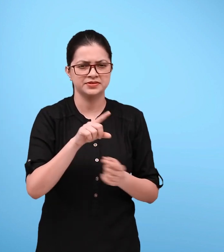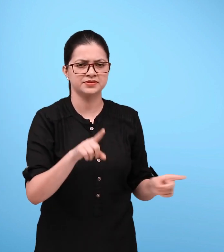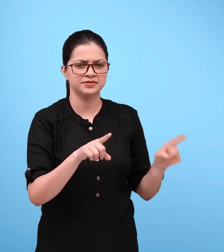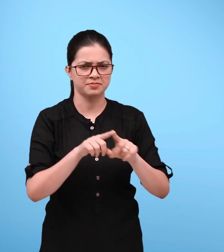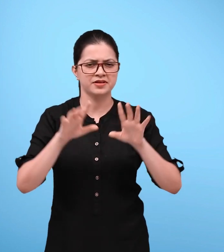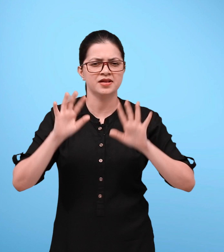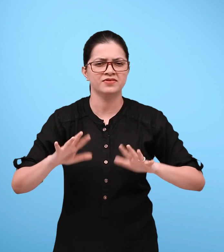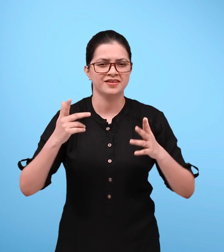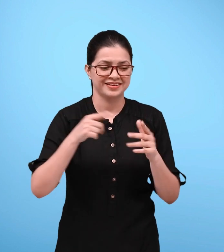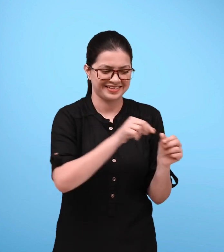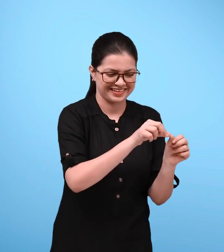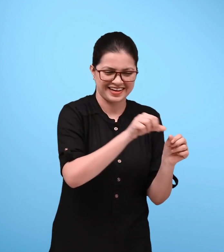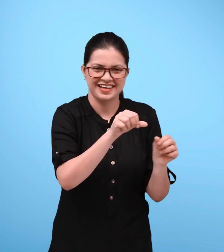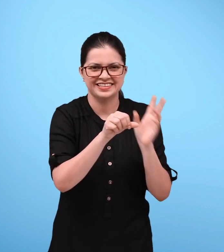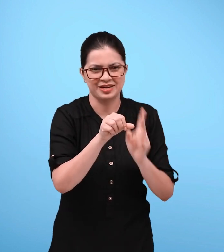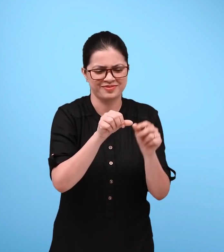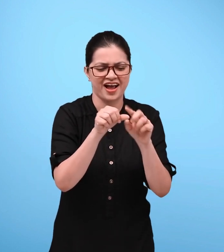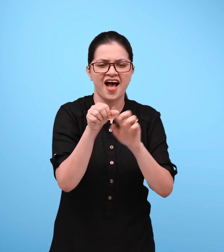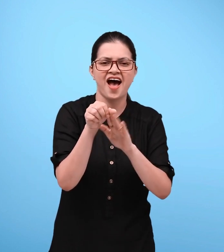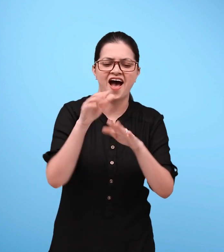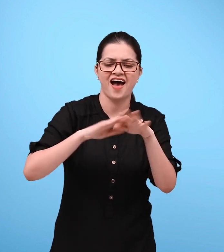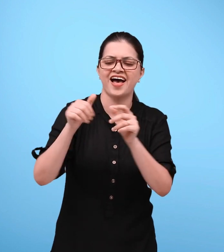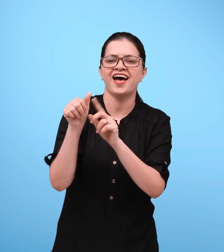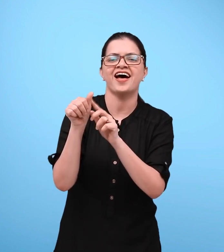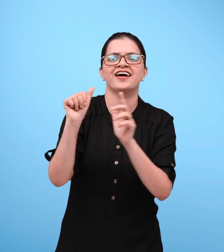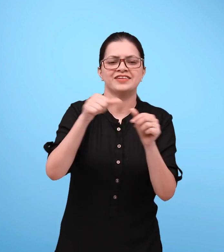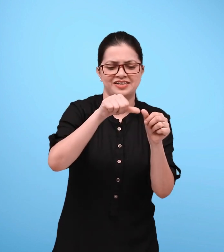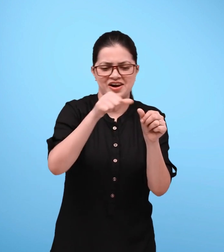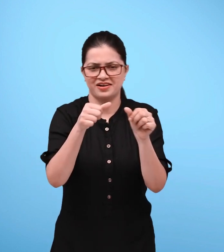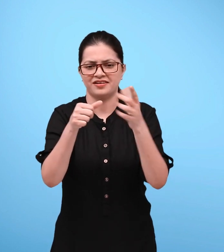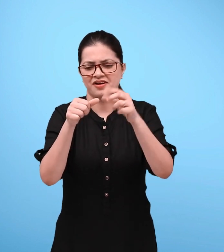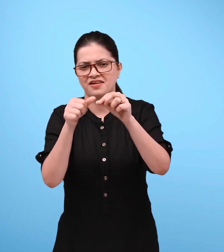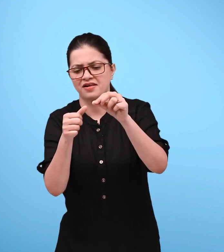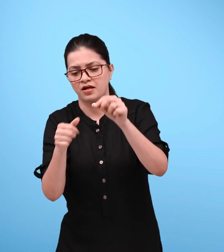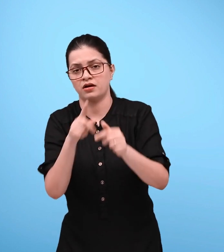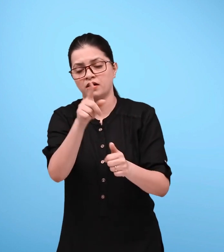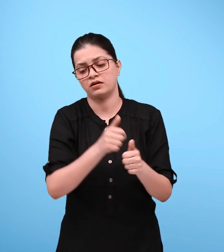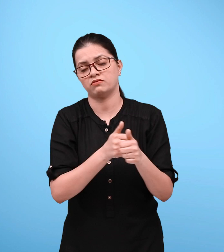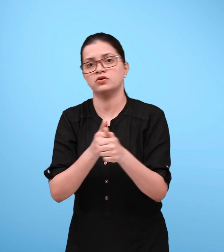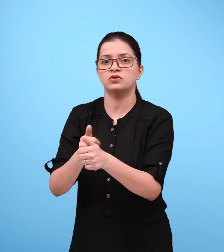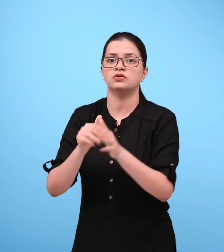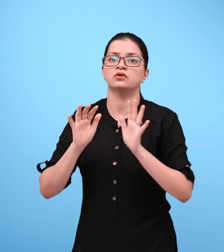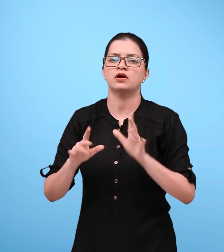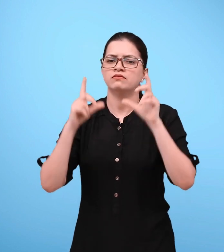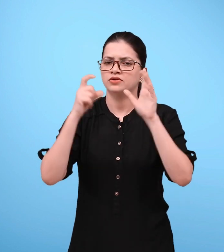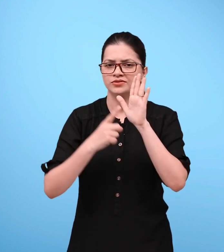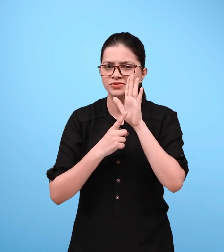Hold the thread at this end point with one hand. Using the other hand, stretch a little more portion of the